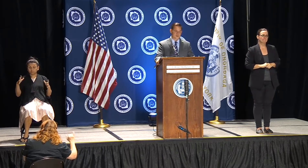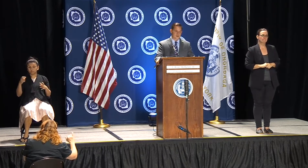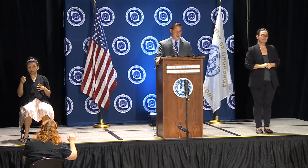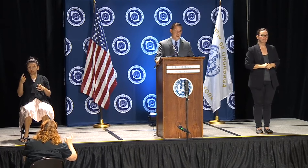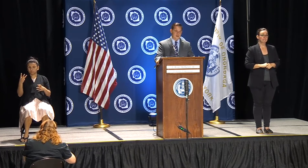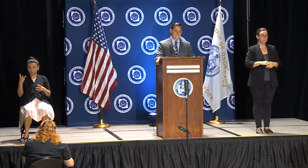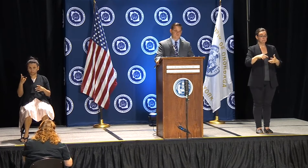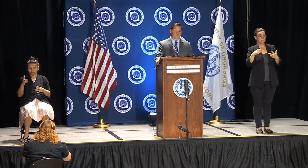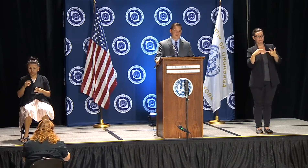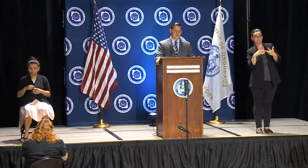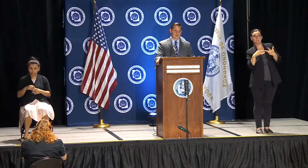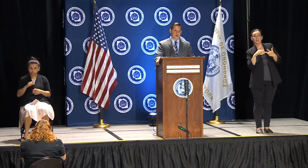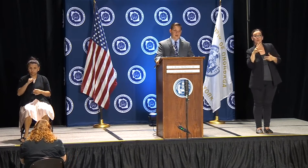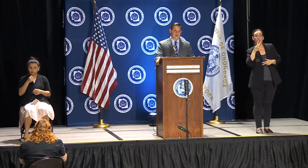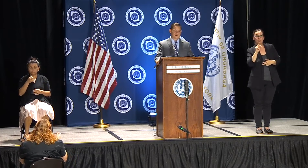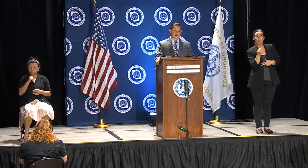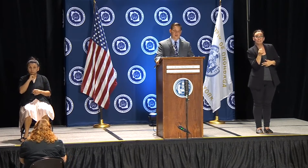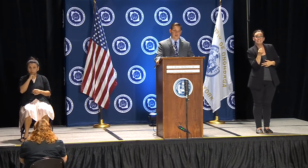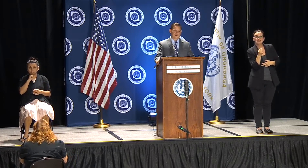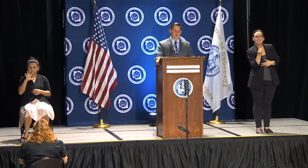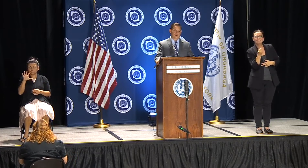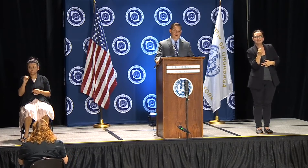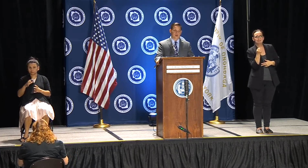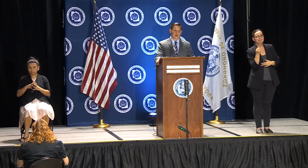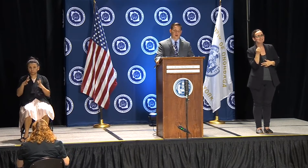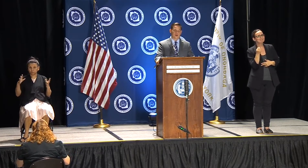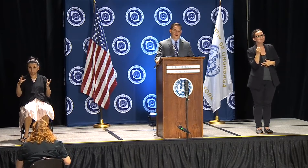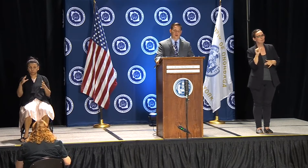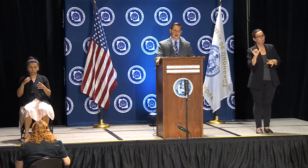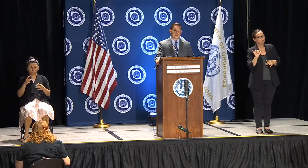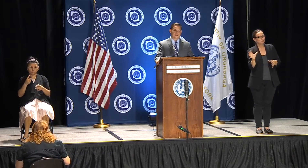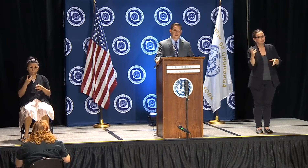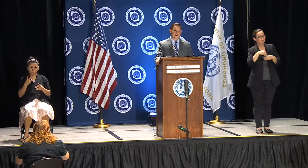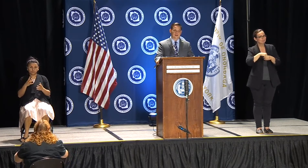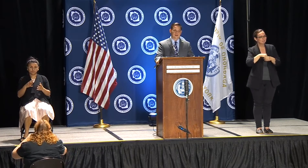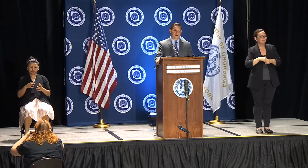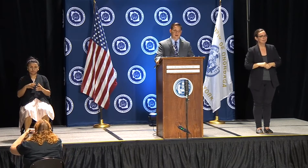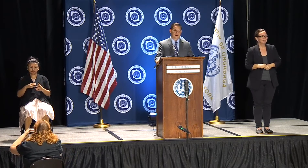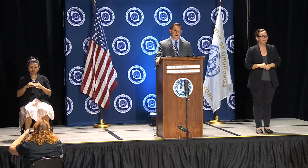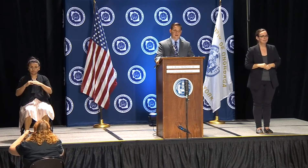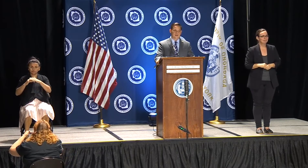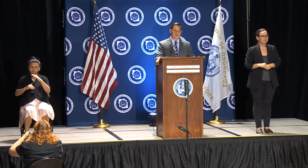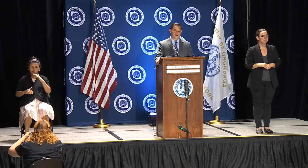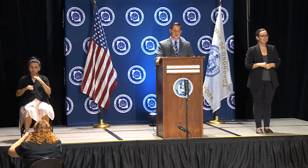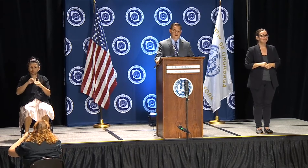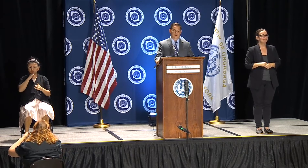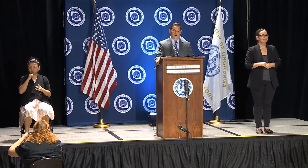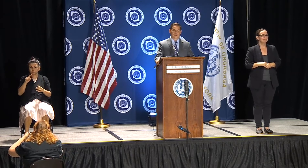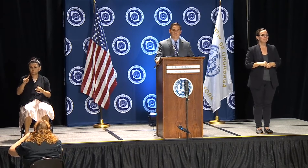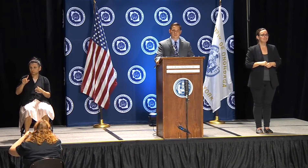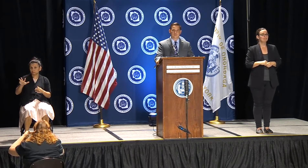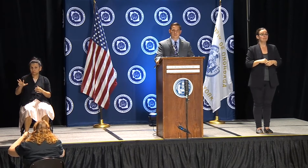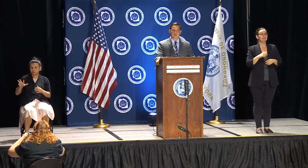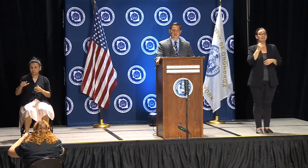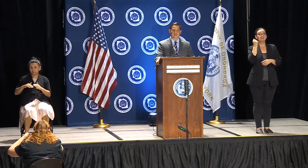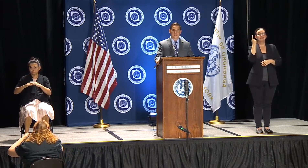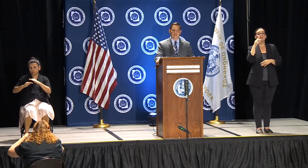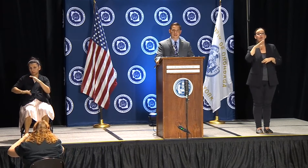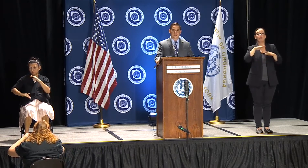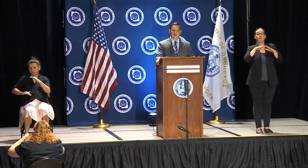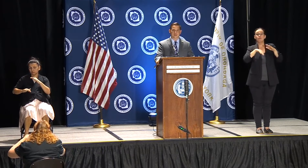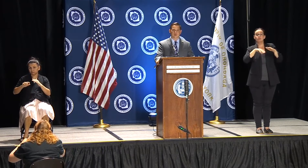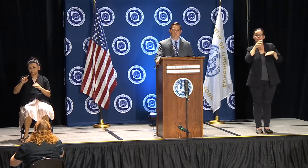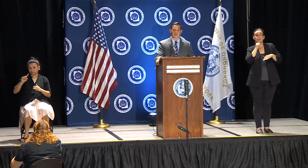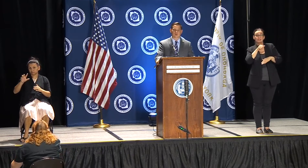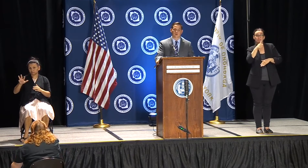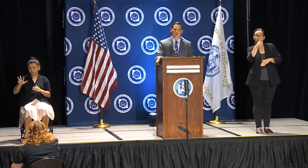50-year-olds. And then certainly when you look at our under 19, these are more 17, 18,